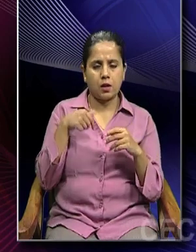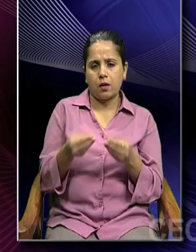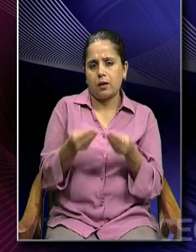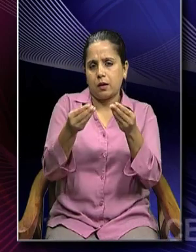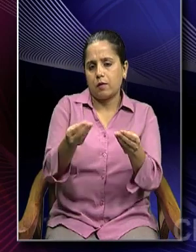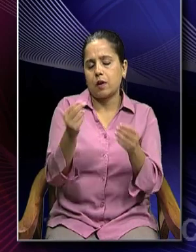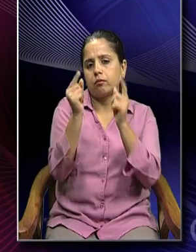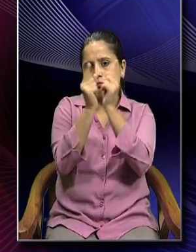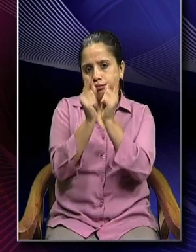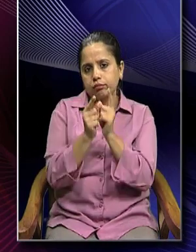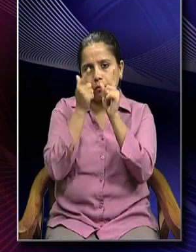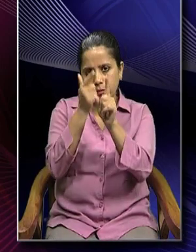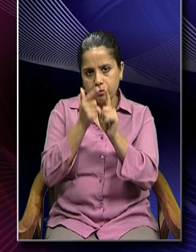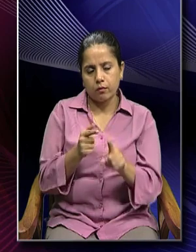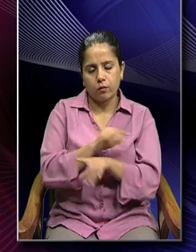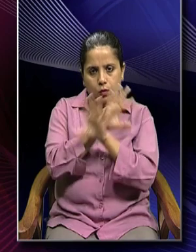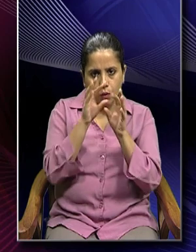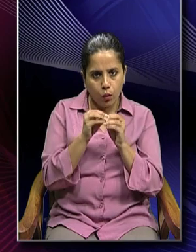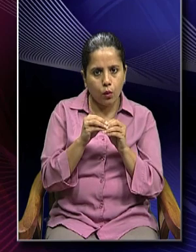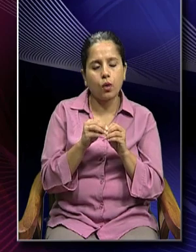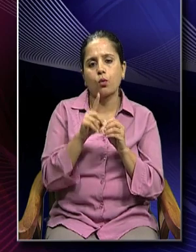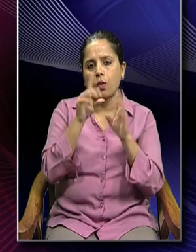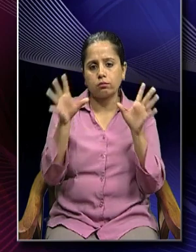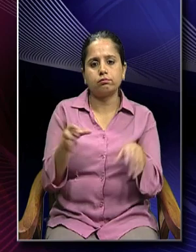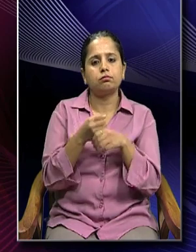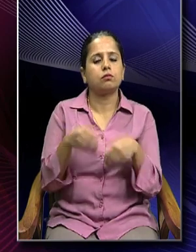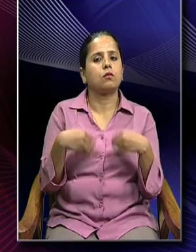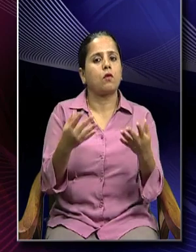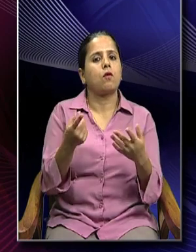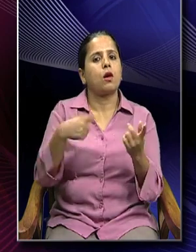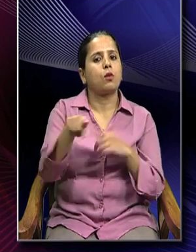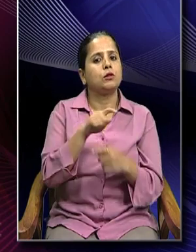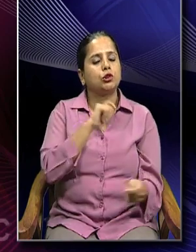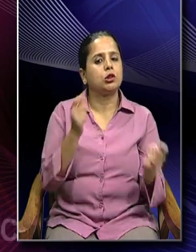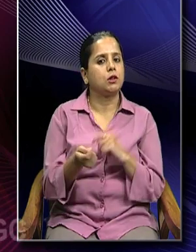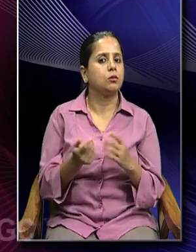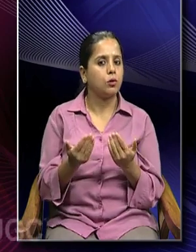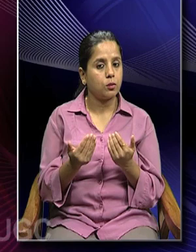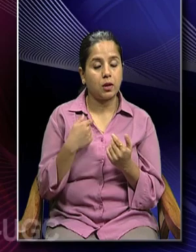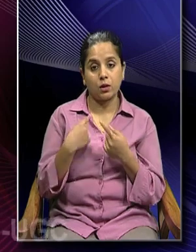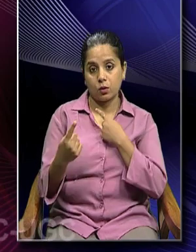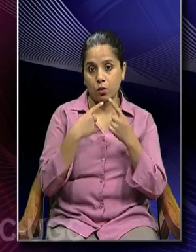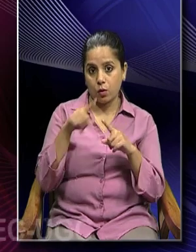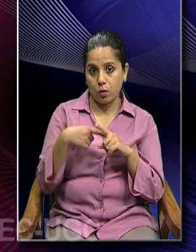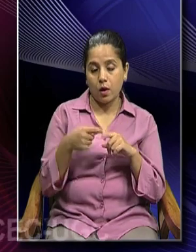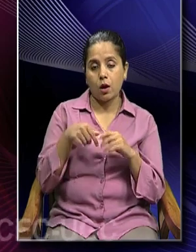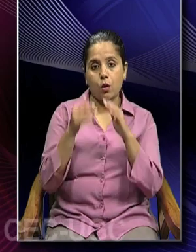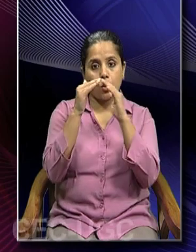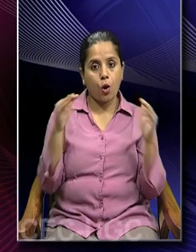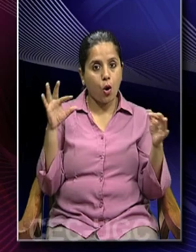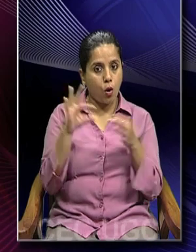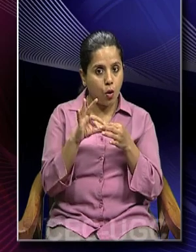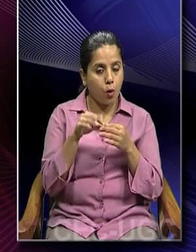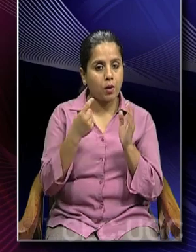you a brief of all these in one table, that the way they have changed. So, when we talk about home based offices with